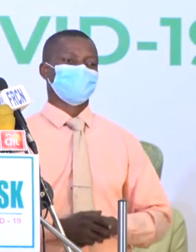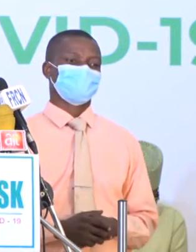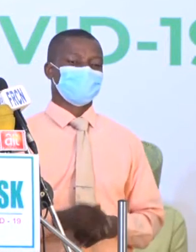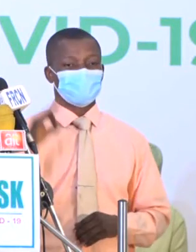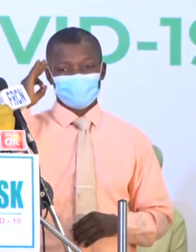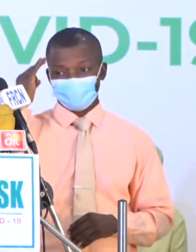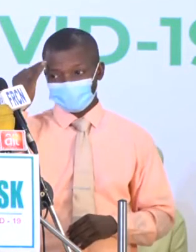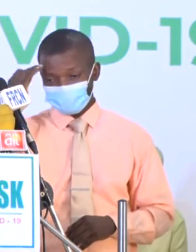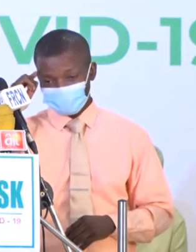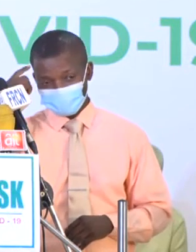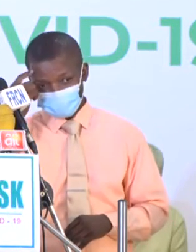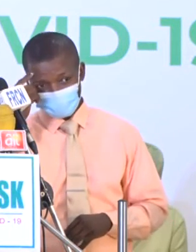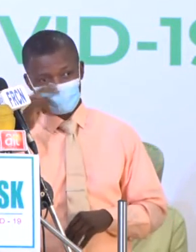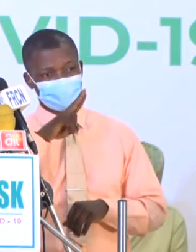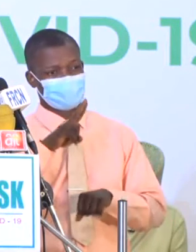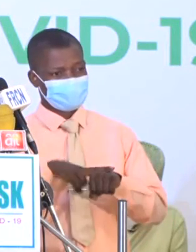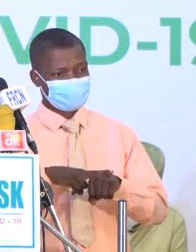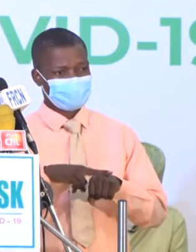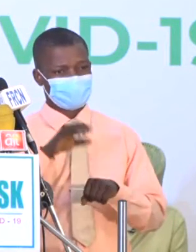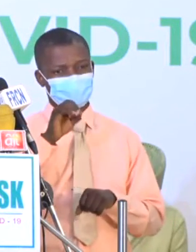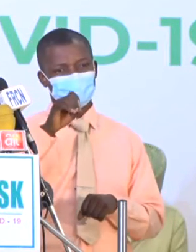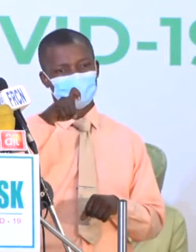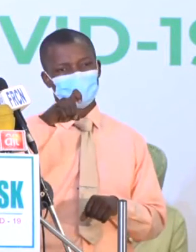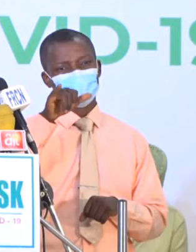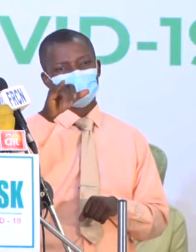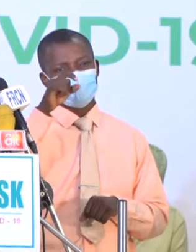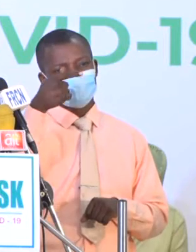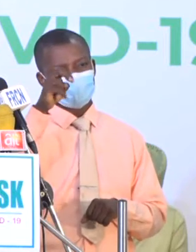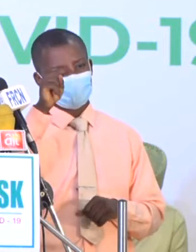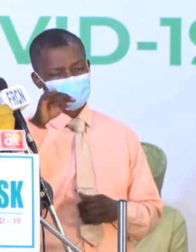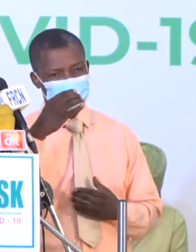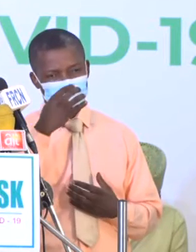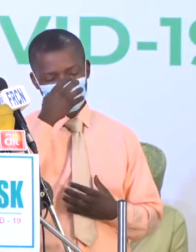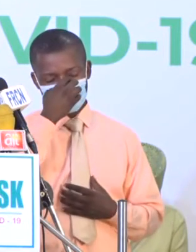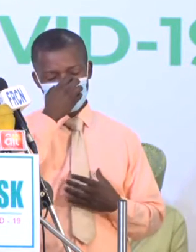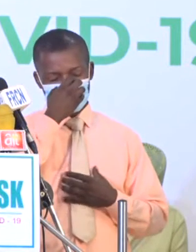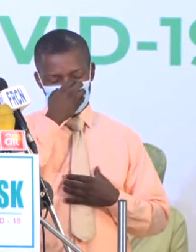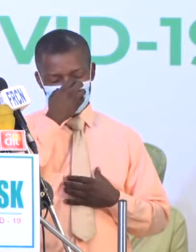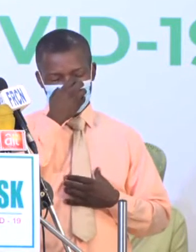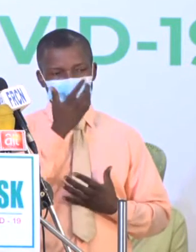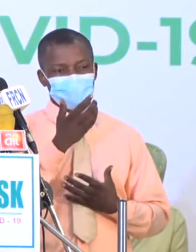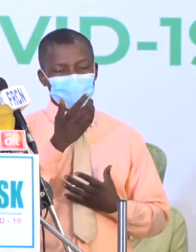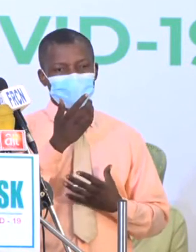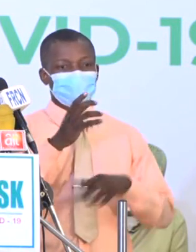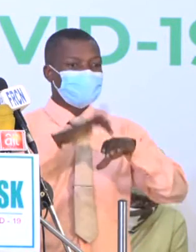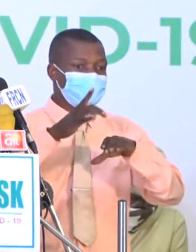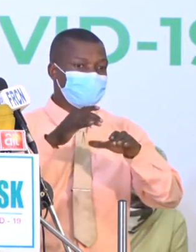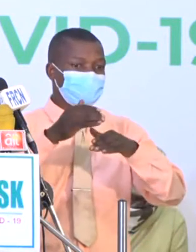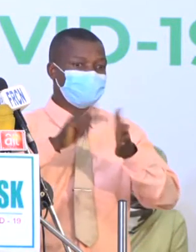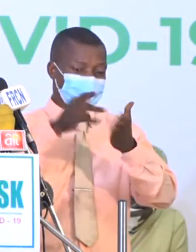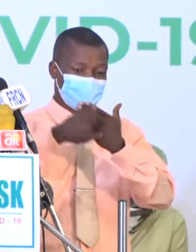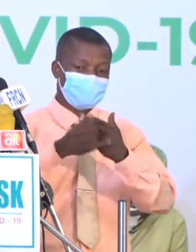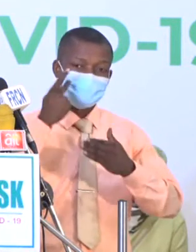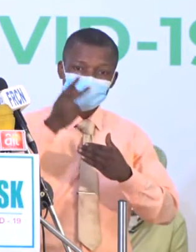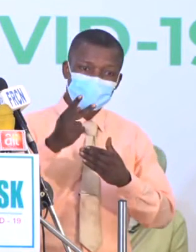The federal government's National Oxygen Intervention Project will see the construction of at